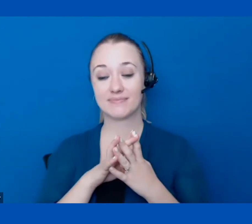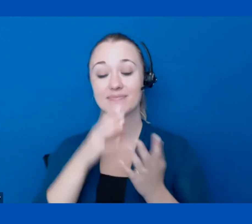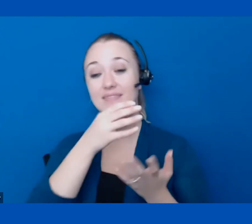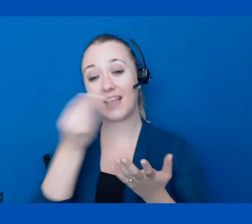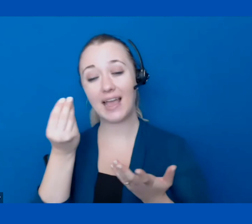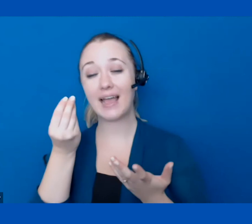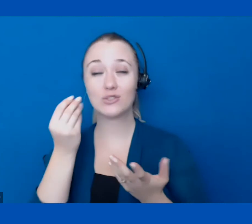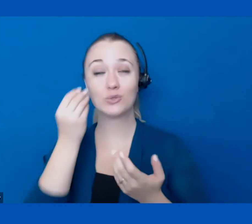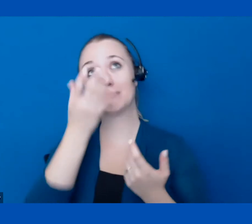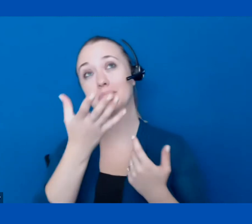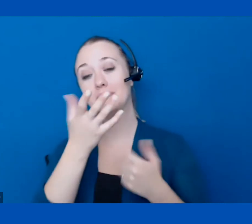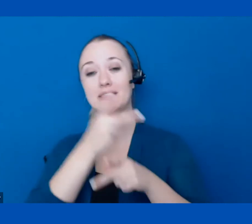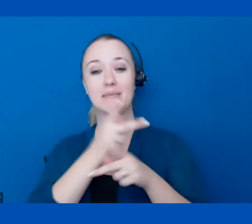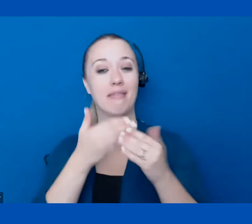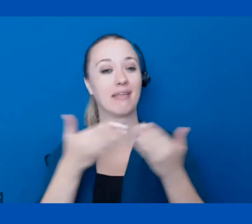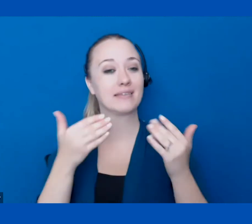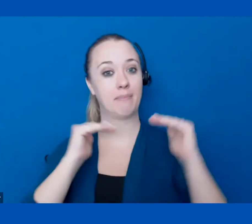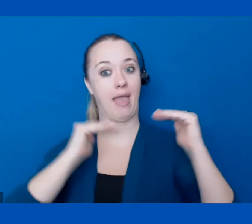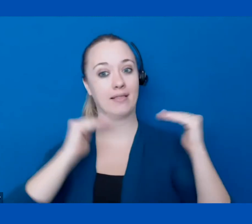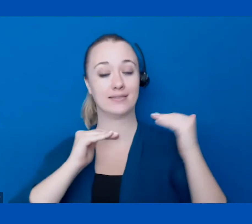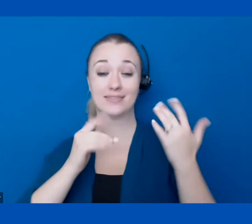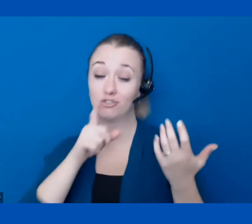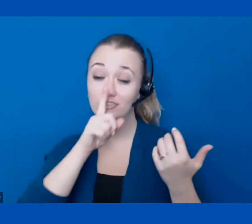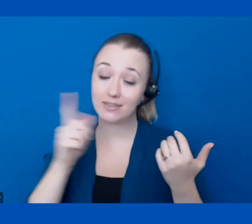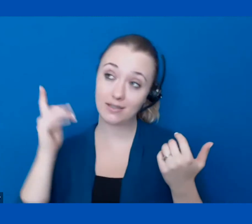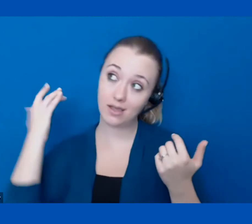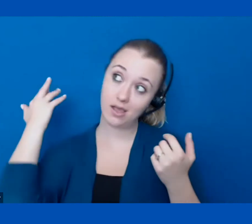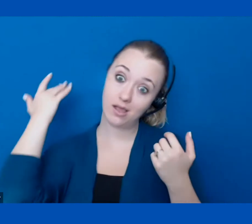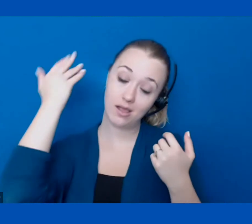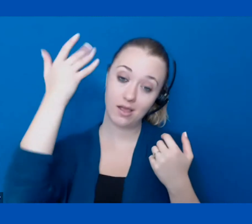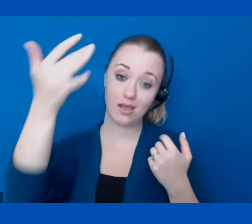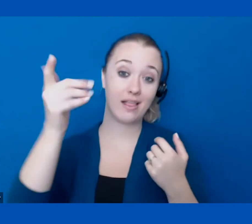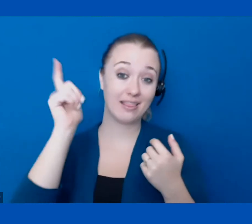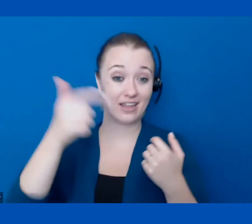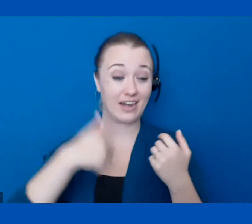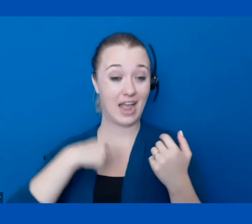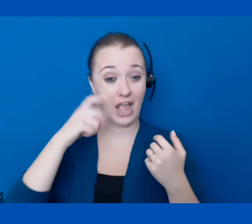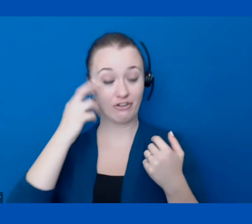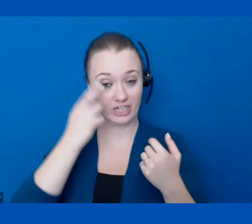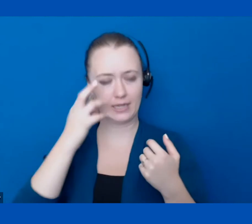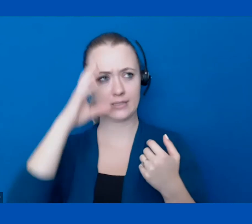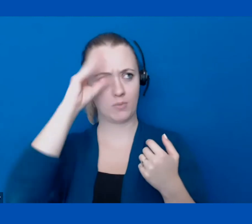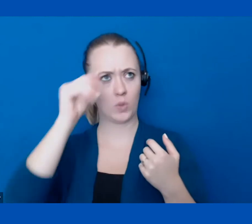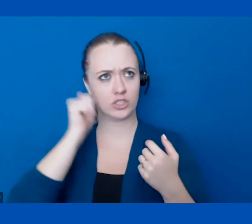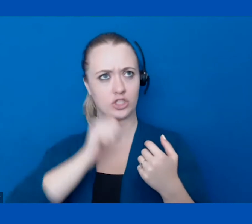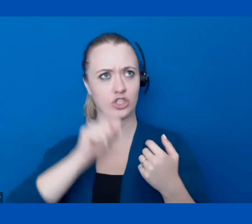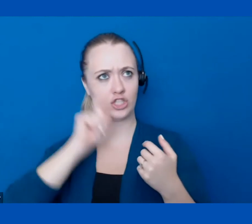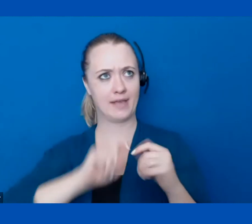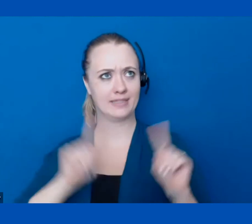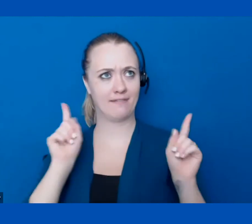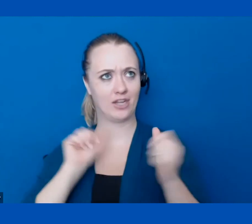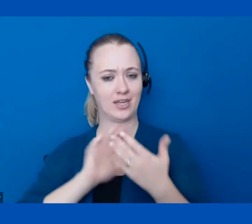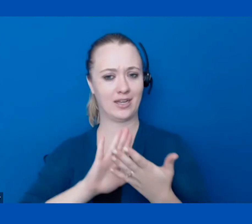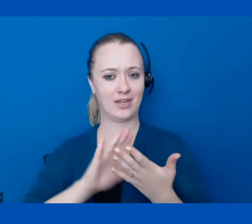balanced, like it wasn't until much later that I realized, boys and girls shave differently, and we use